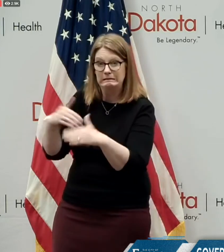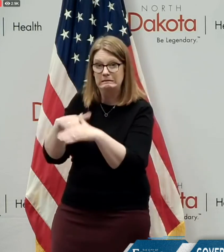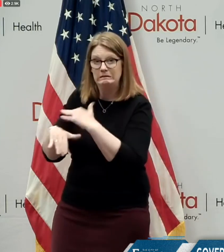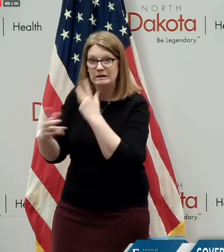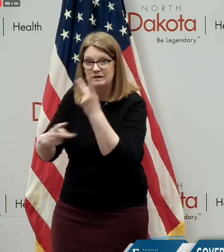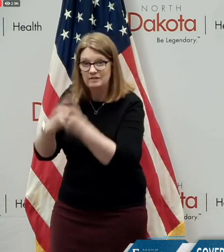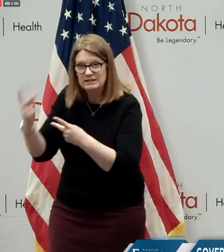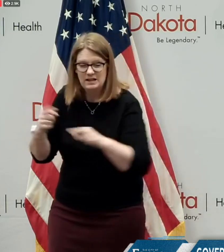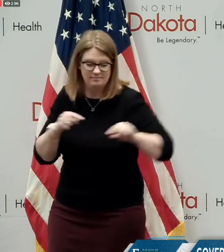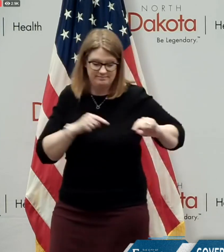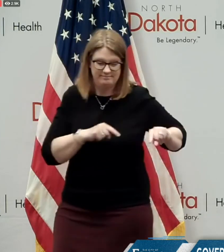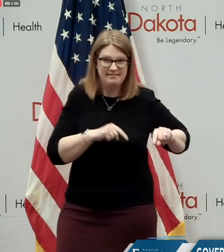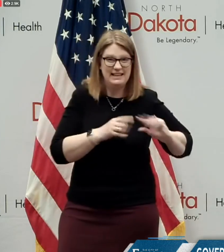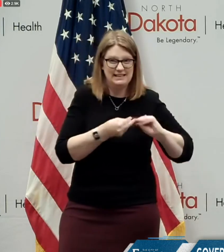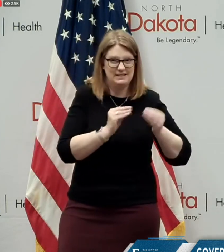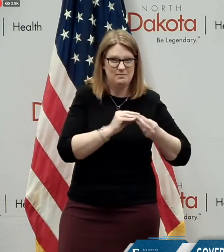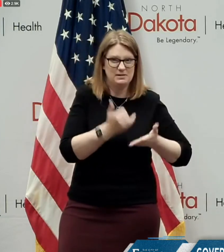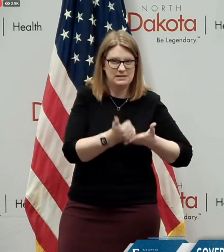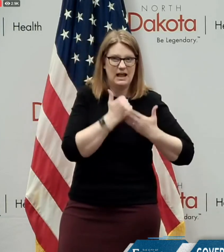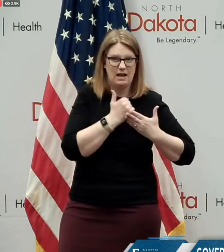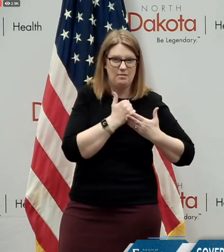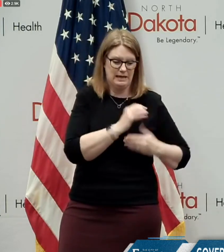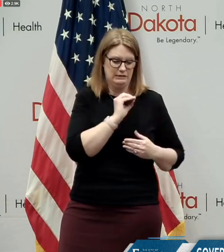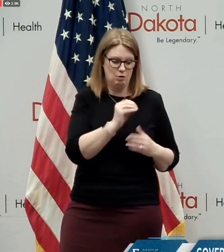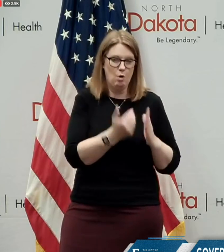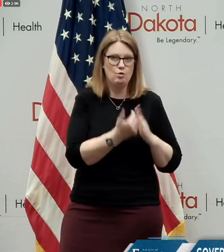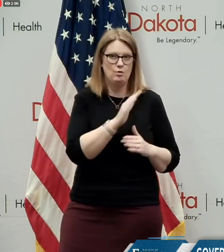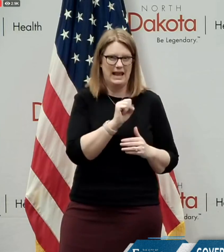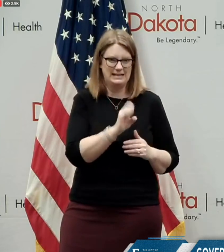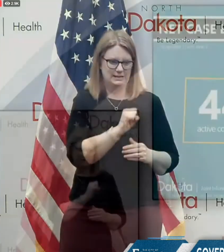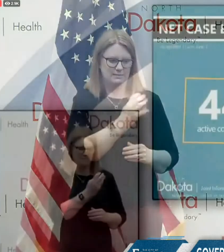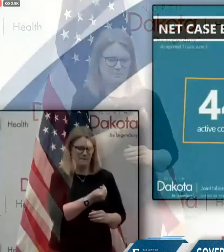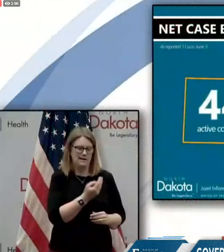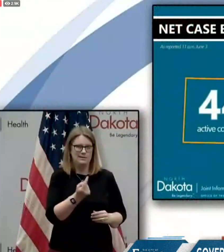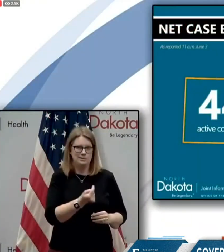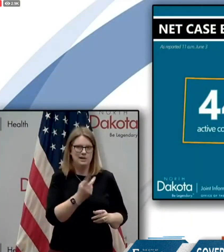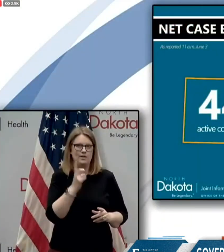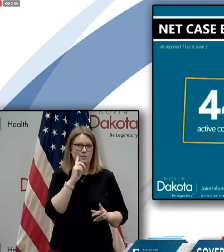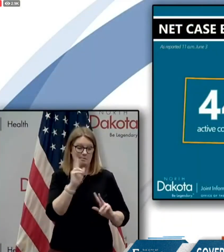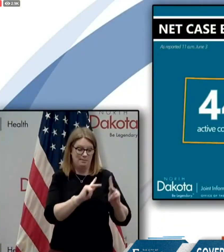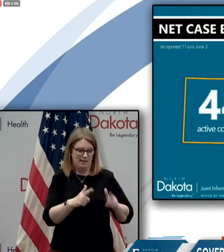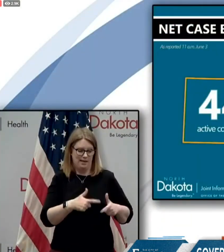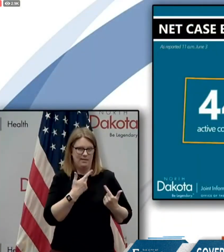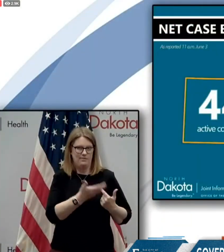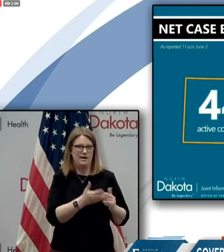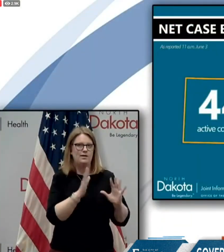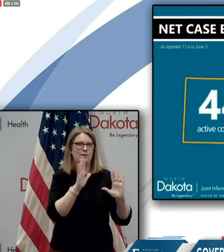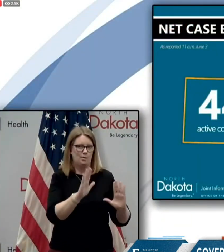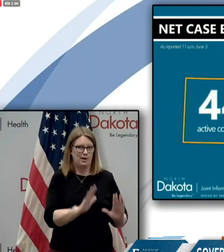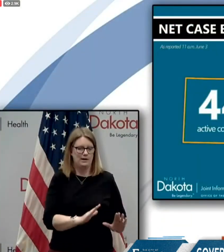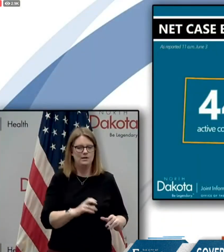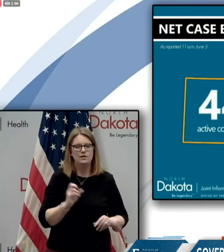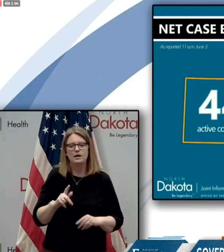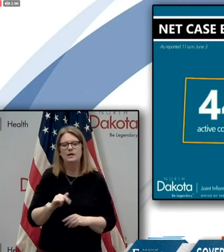right track. When we get to the net case breakdown on along